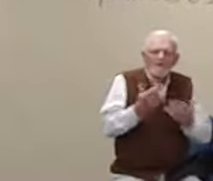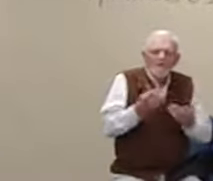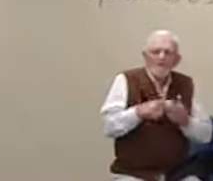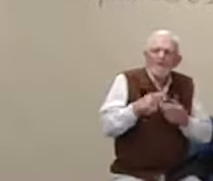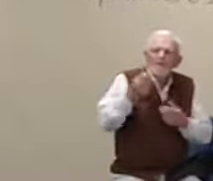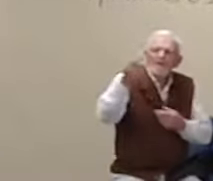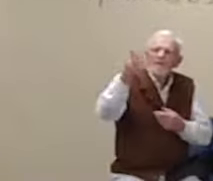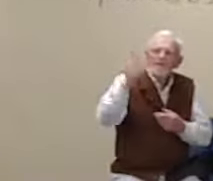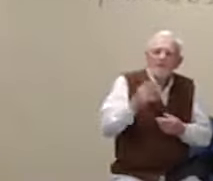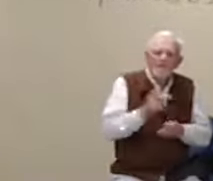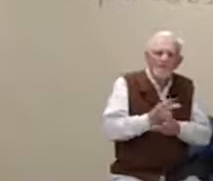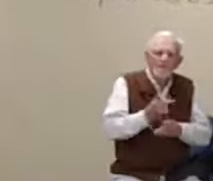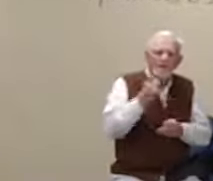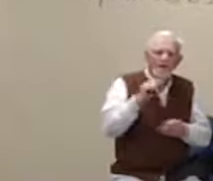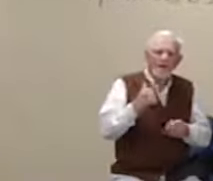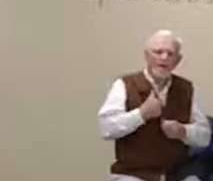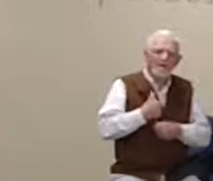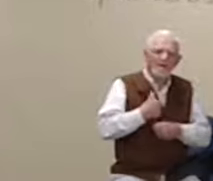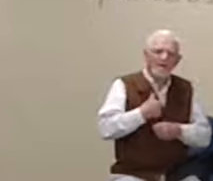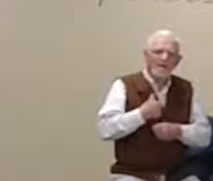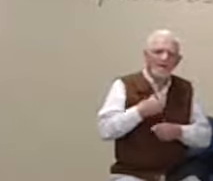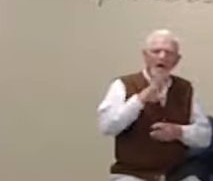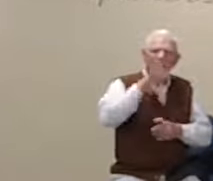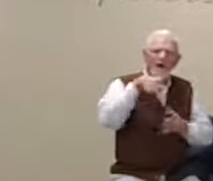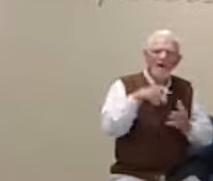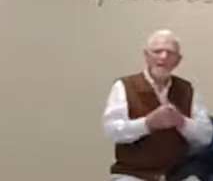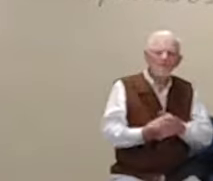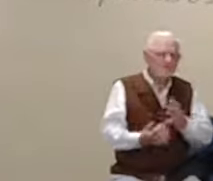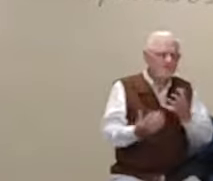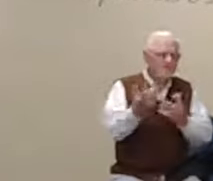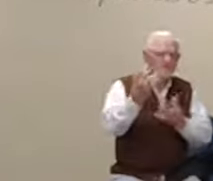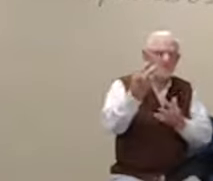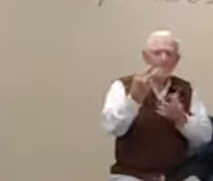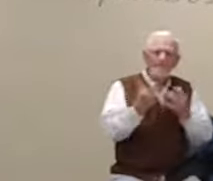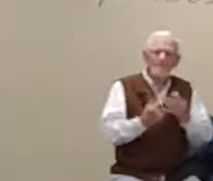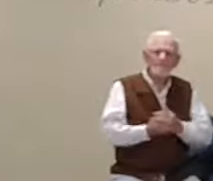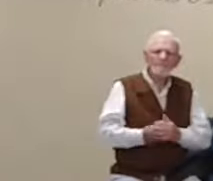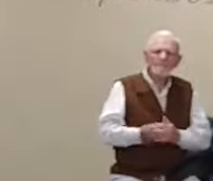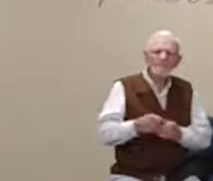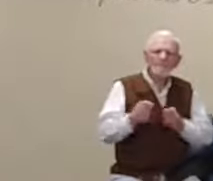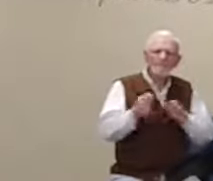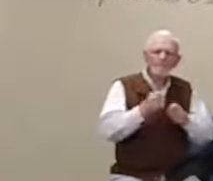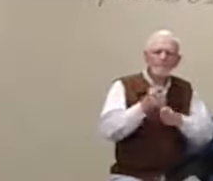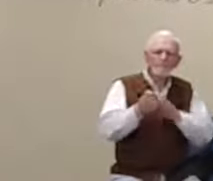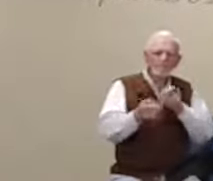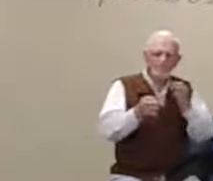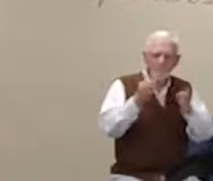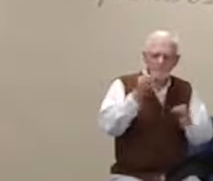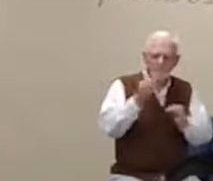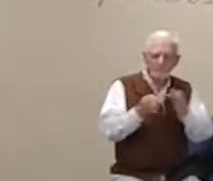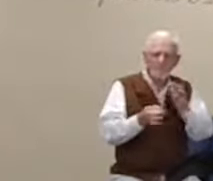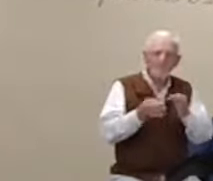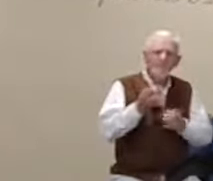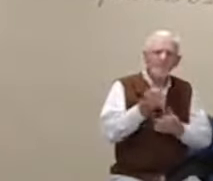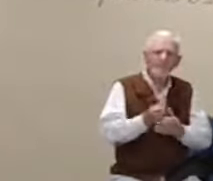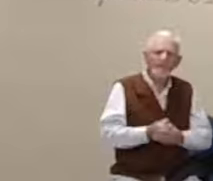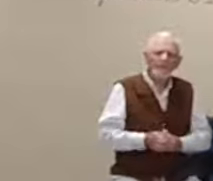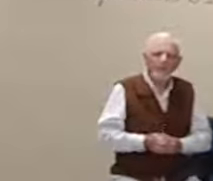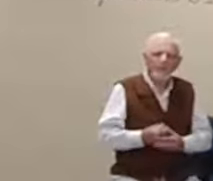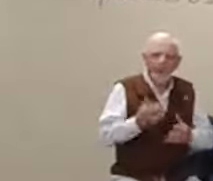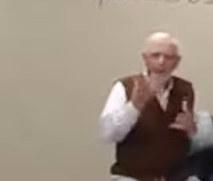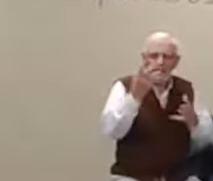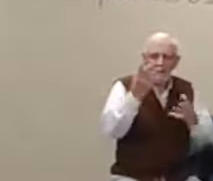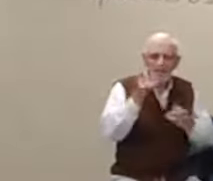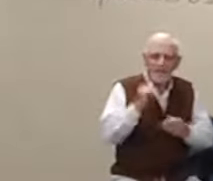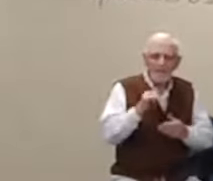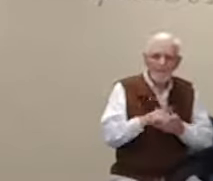how much we kept for ourselves is all going to be put in the fire. It's all going to be tried. And I know